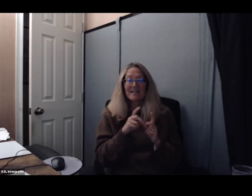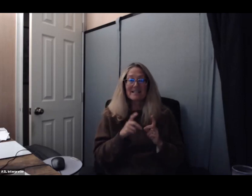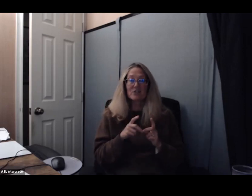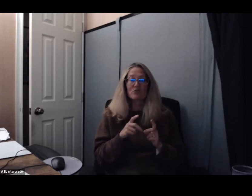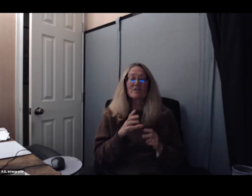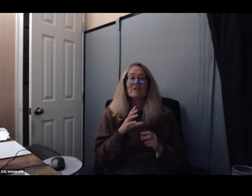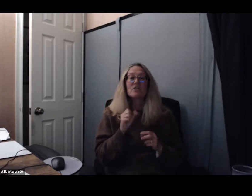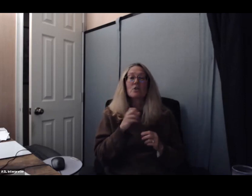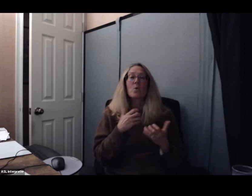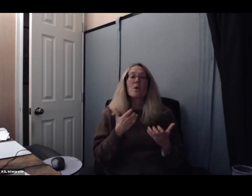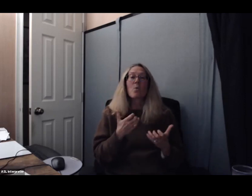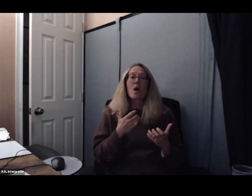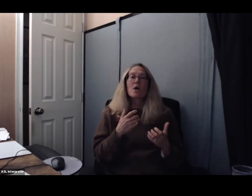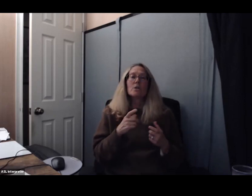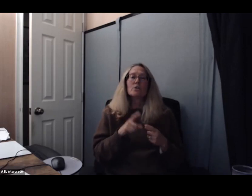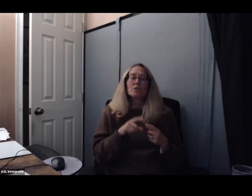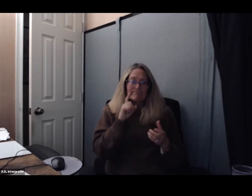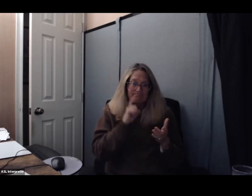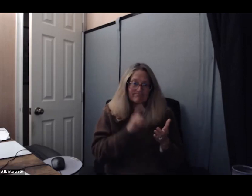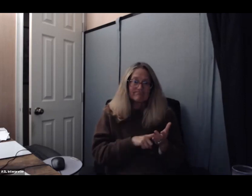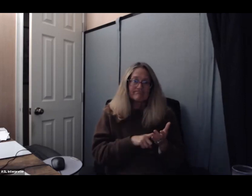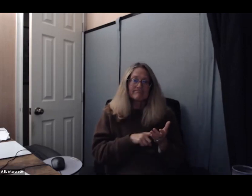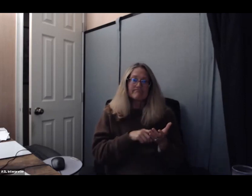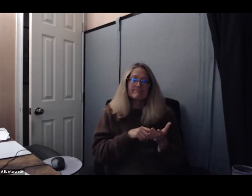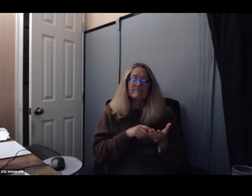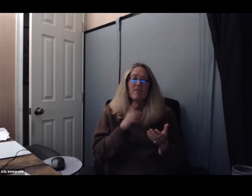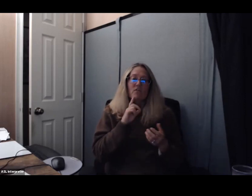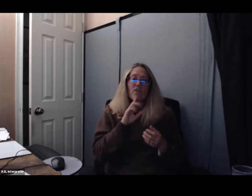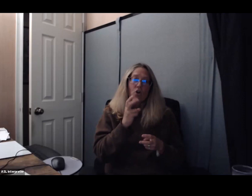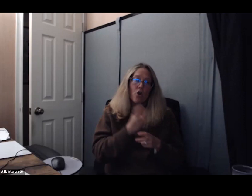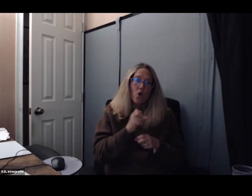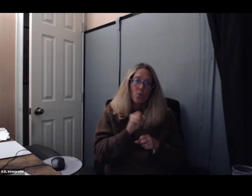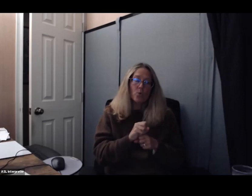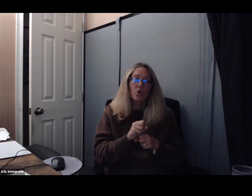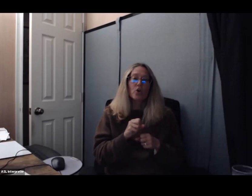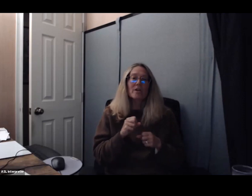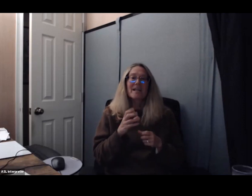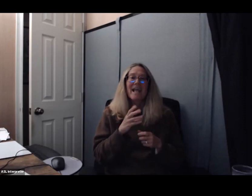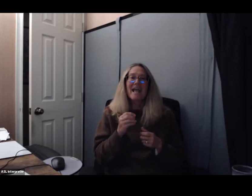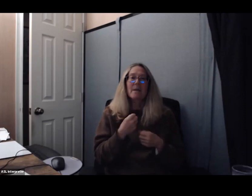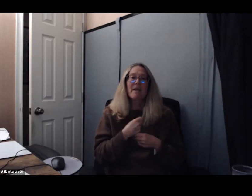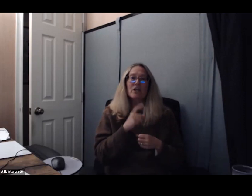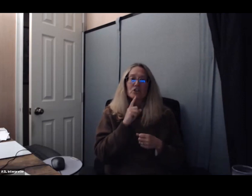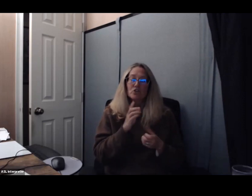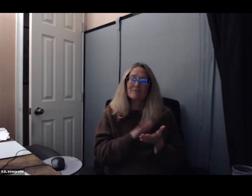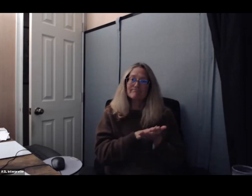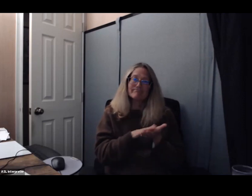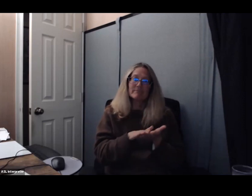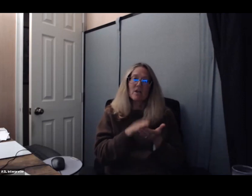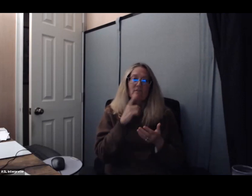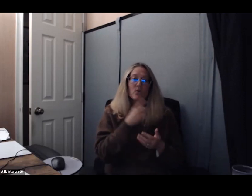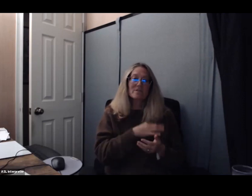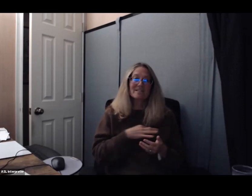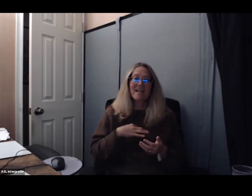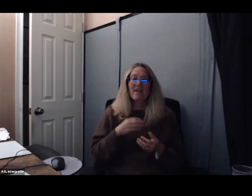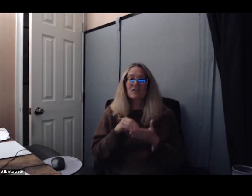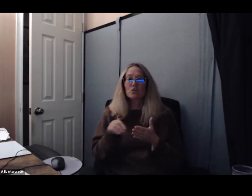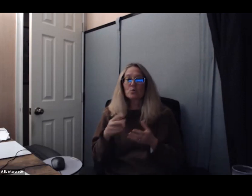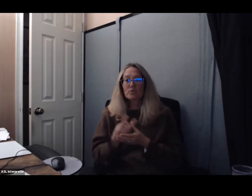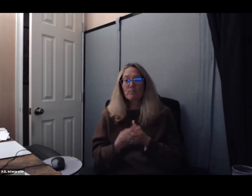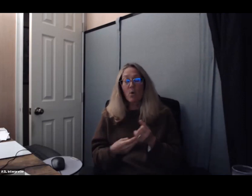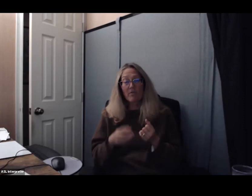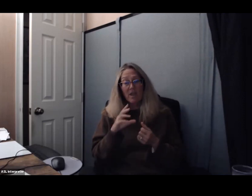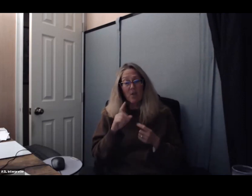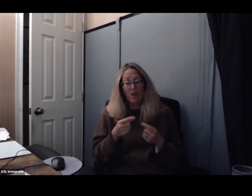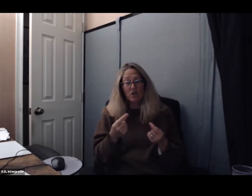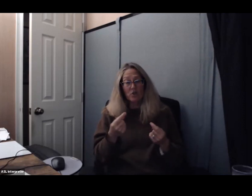just want to really recognize all their work and effort in maintaining clean learning spaces for students and staff, because we know that when